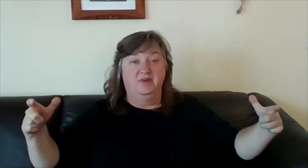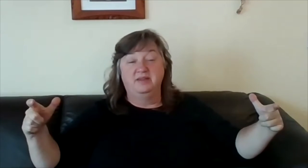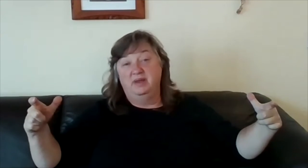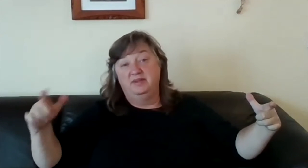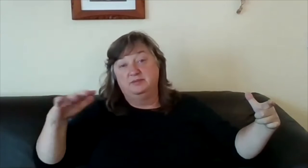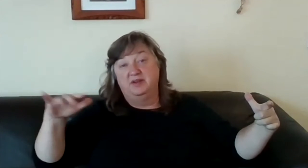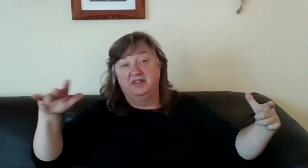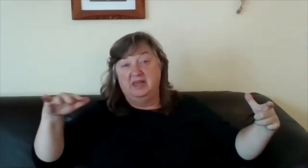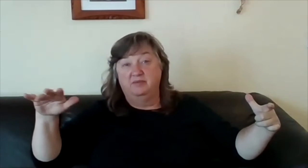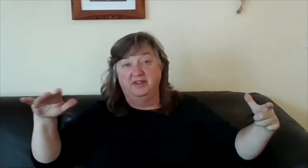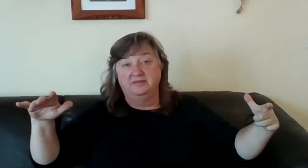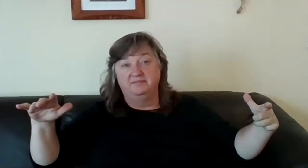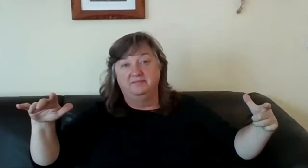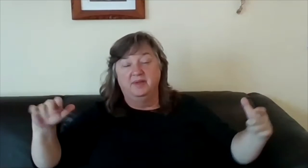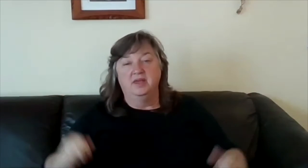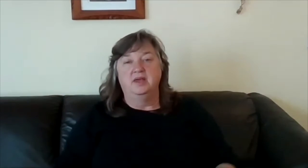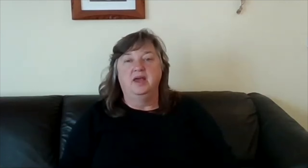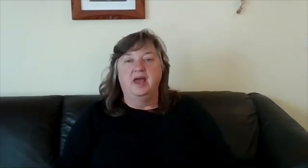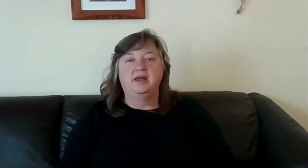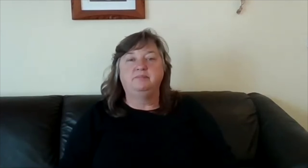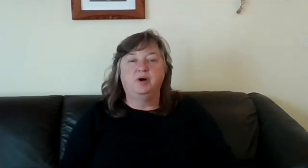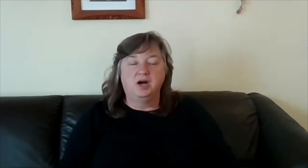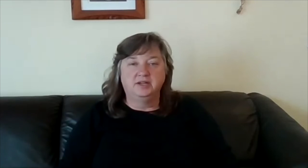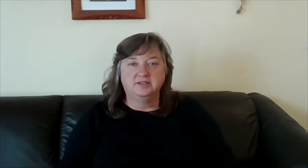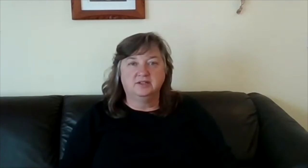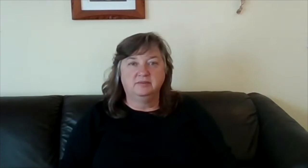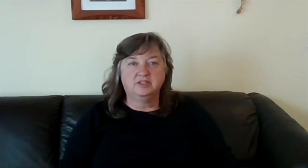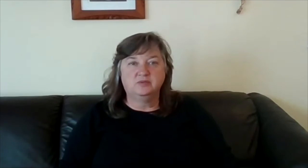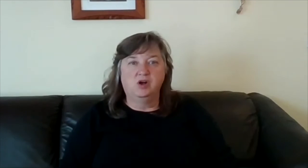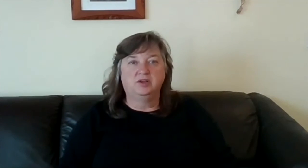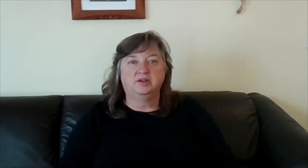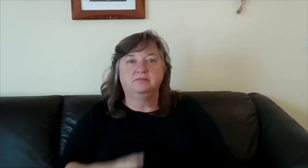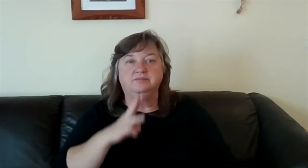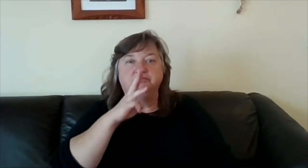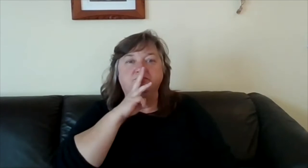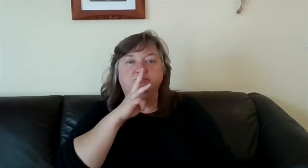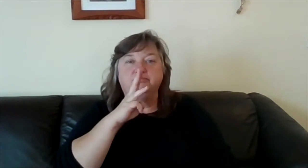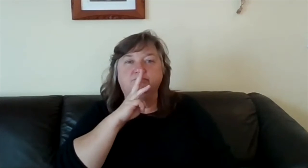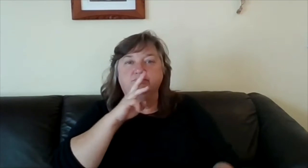and maybe spell the name of it. And pond is going to be smaller,